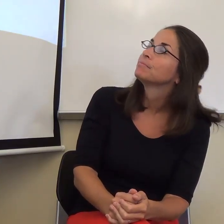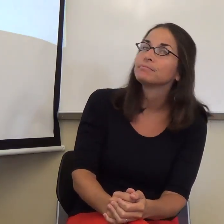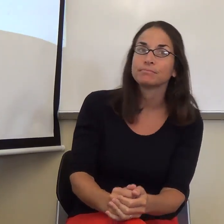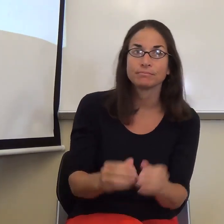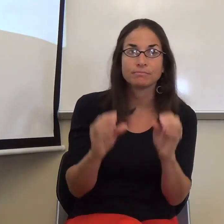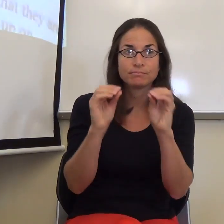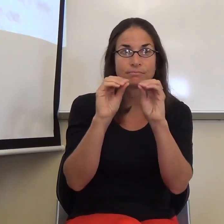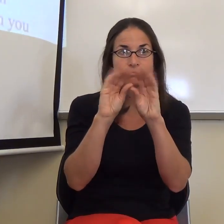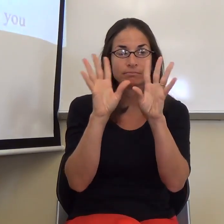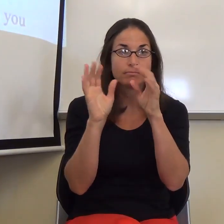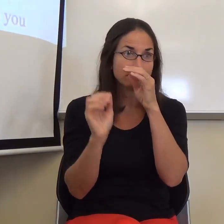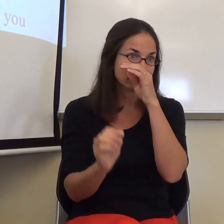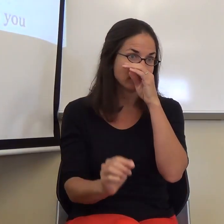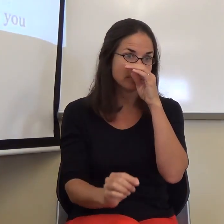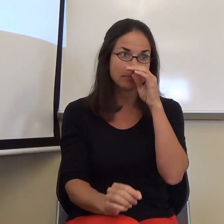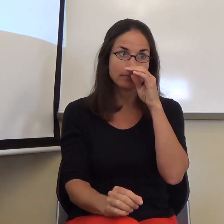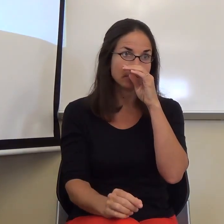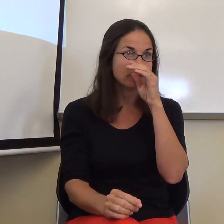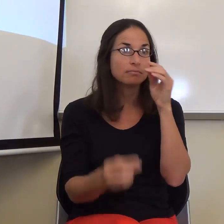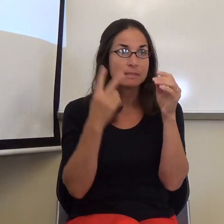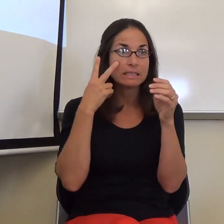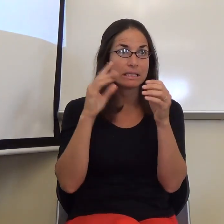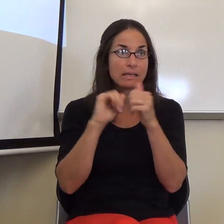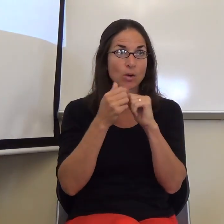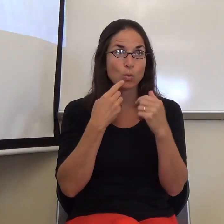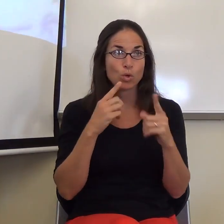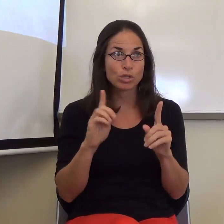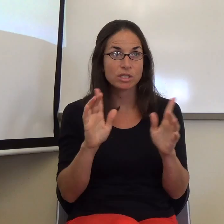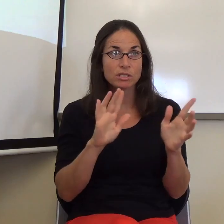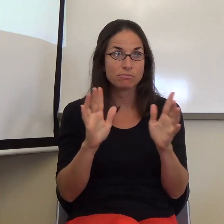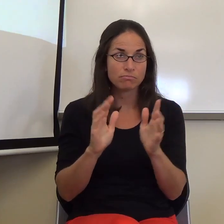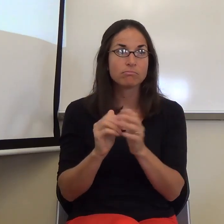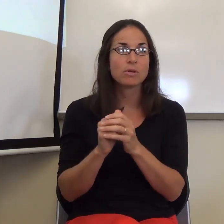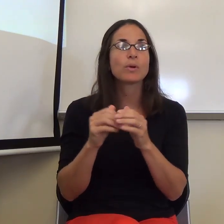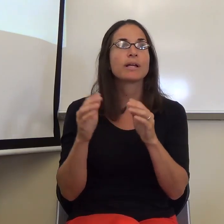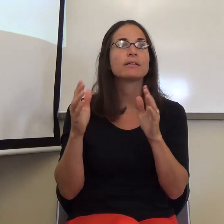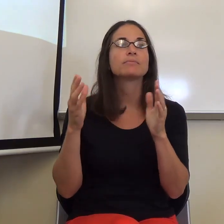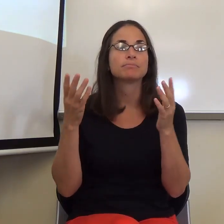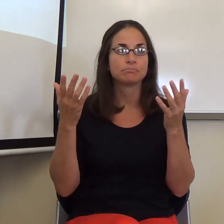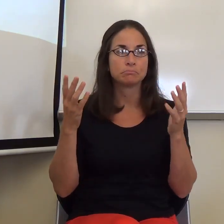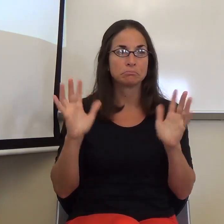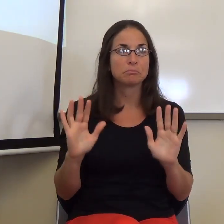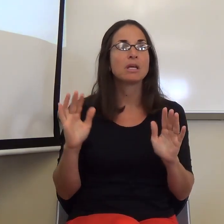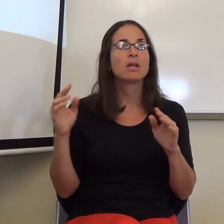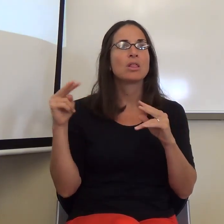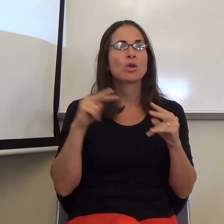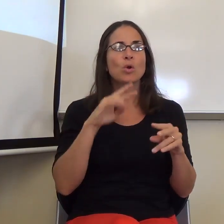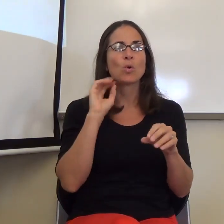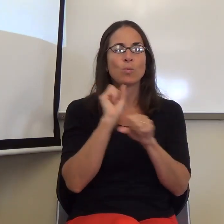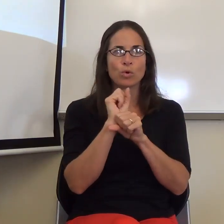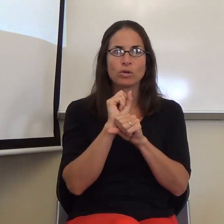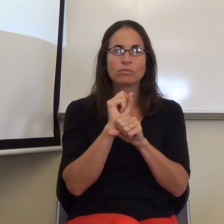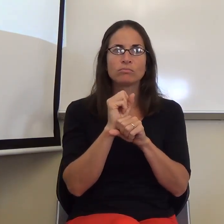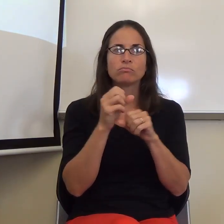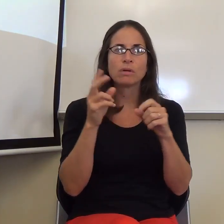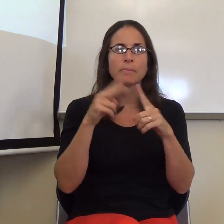that works? So we're going to go look at our homework and try to apply those things to our